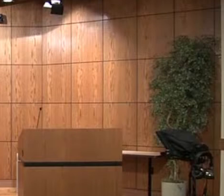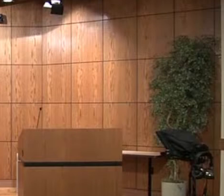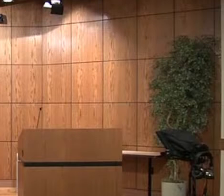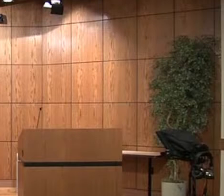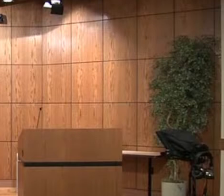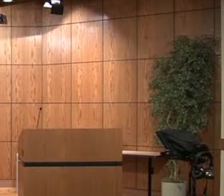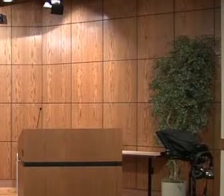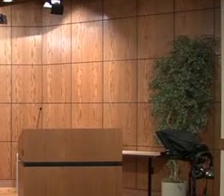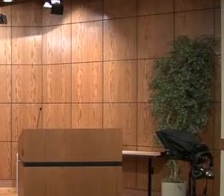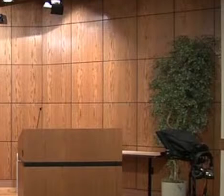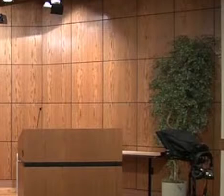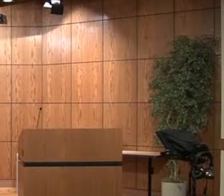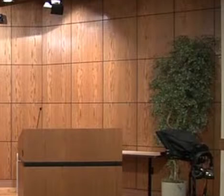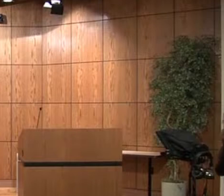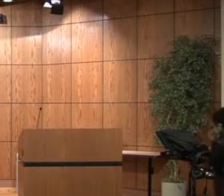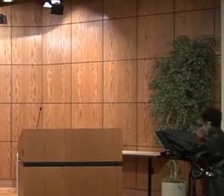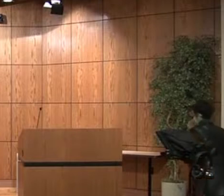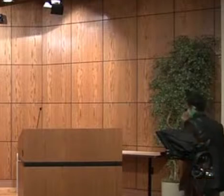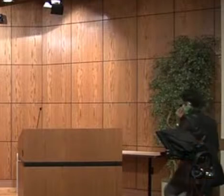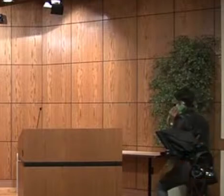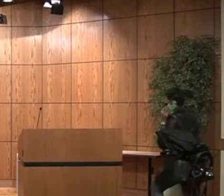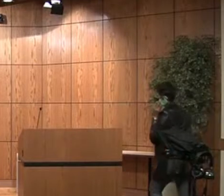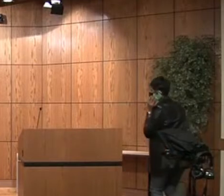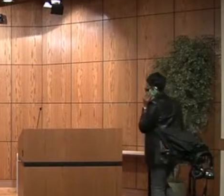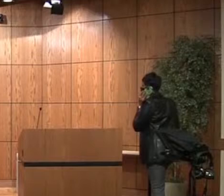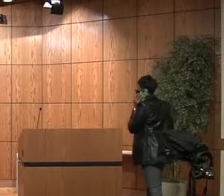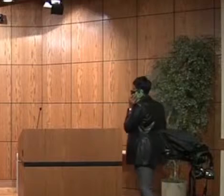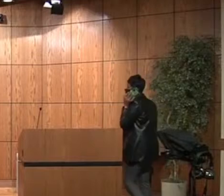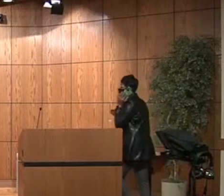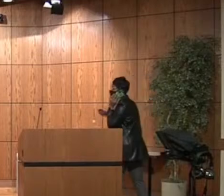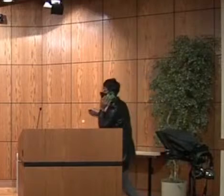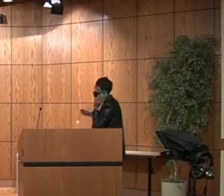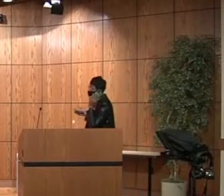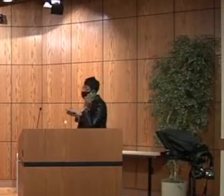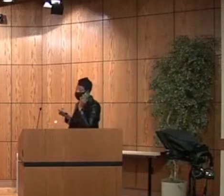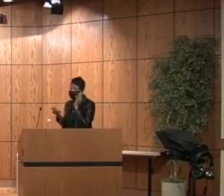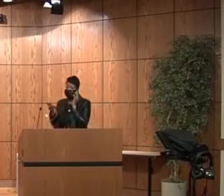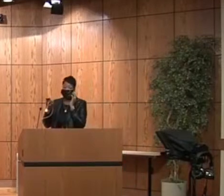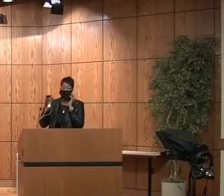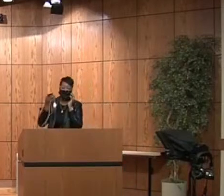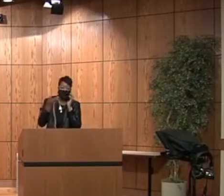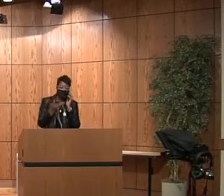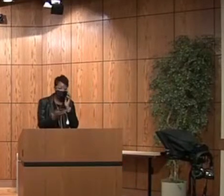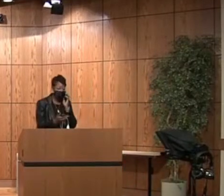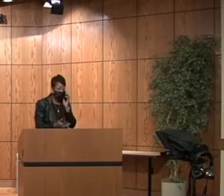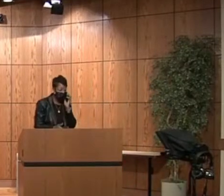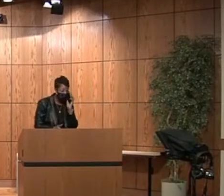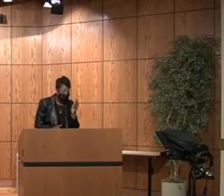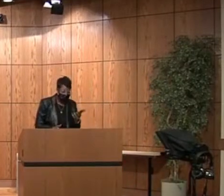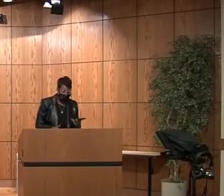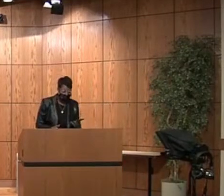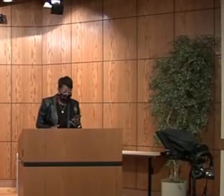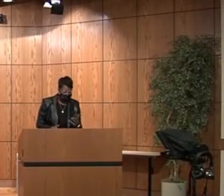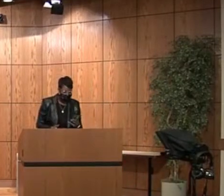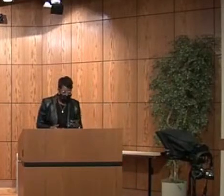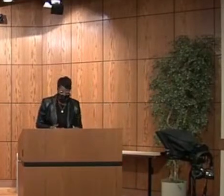Okay. All right, I just wanted to make sure you were handling that so we didn't have to worry about it. Okay, I'll holler in a second. Okay,